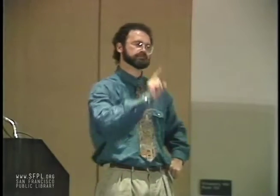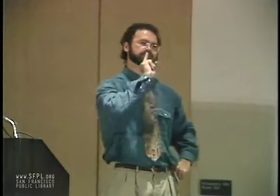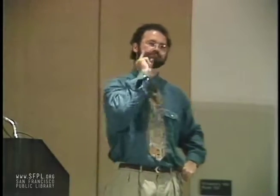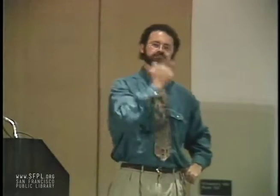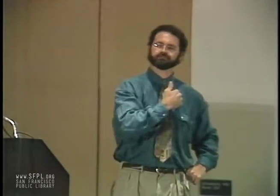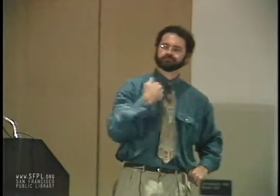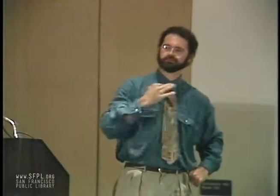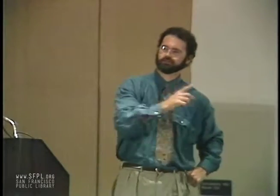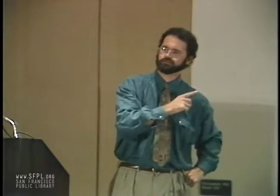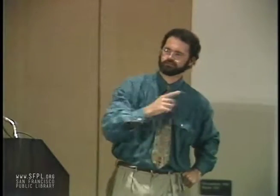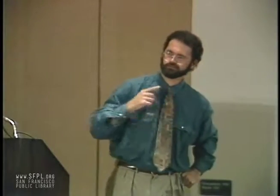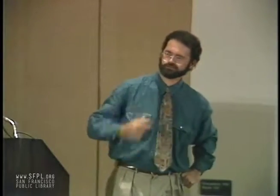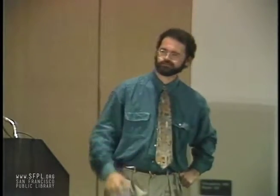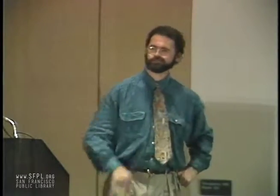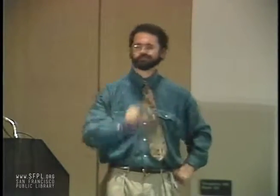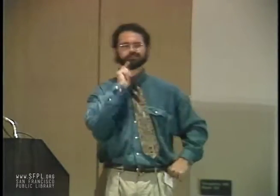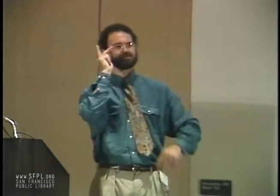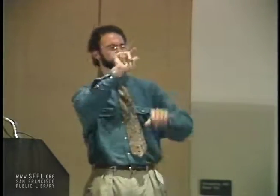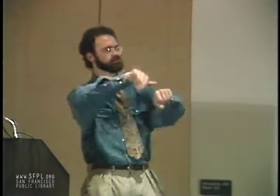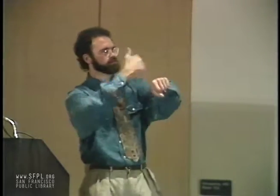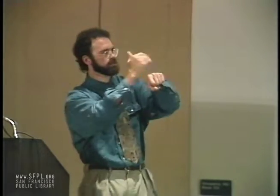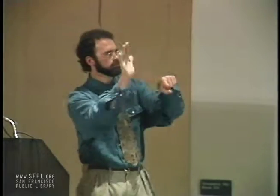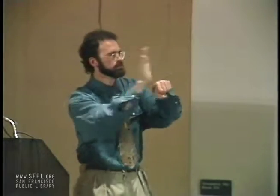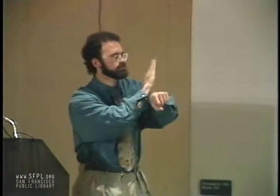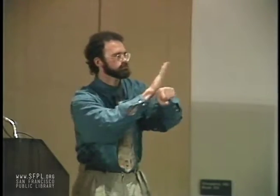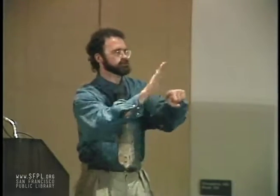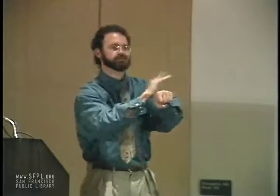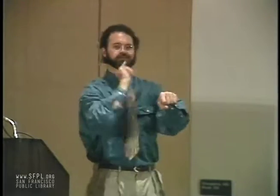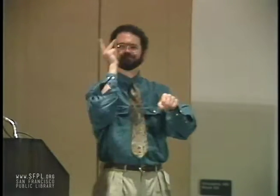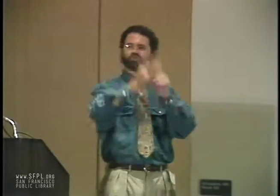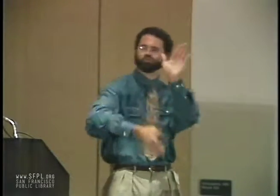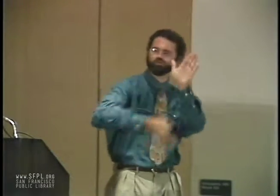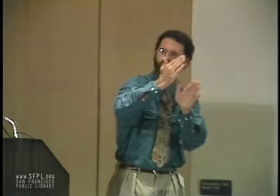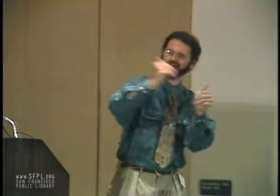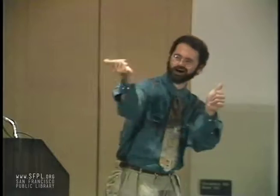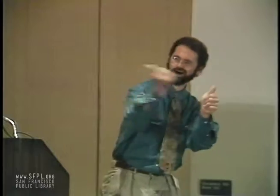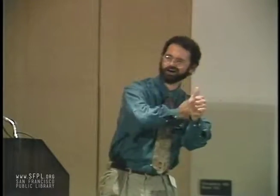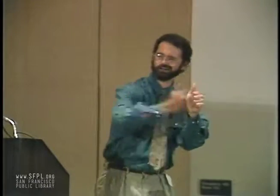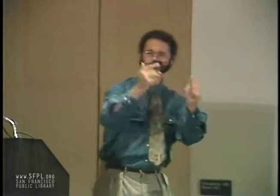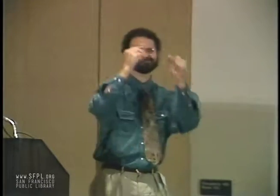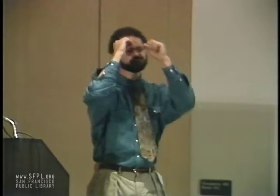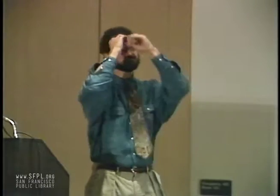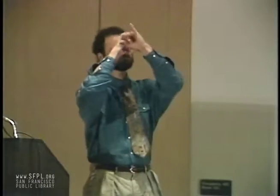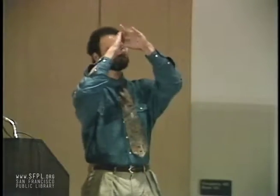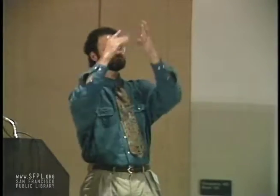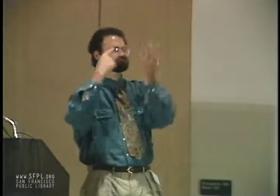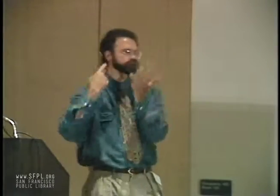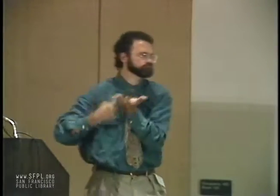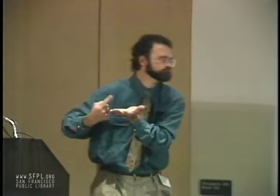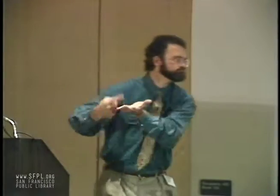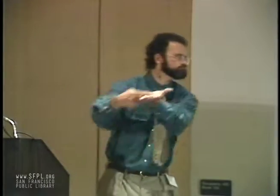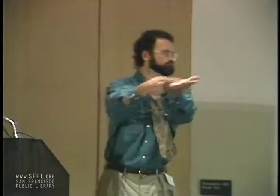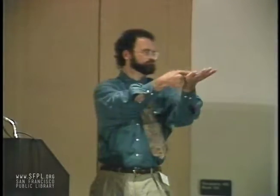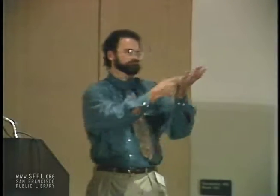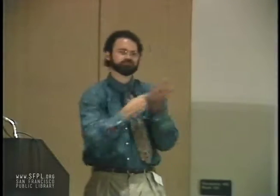They would have their own government, they would have their own legislature, they would have their own businesses owned, run, operated by deaf